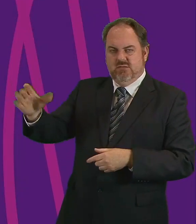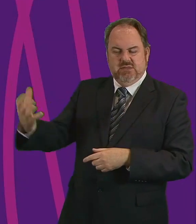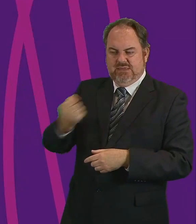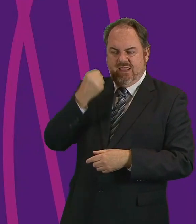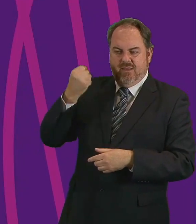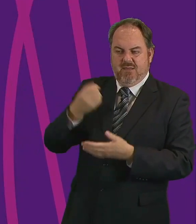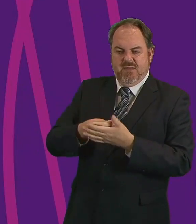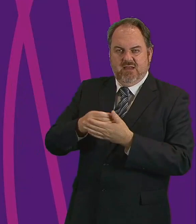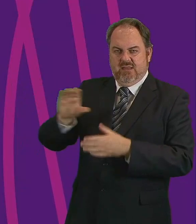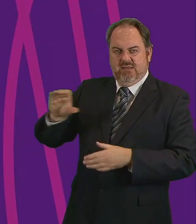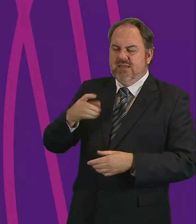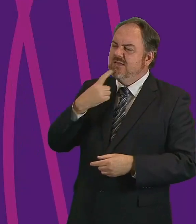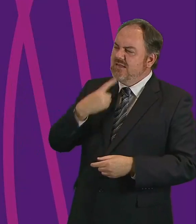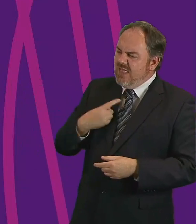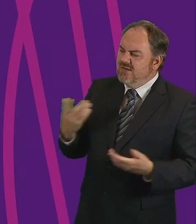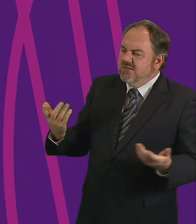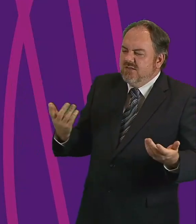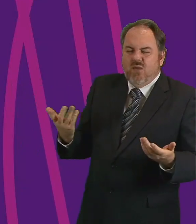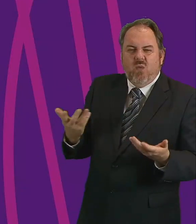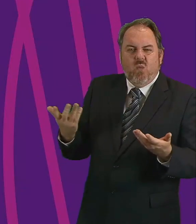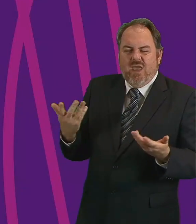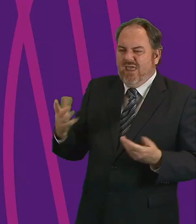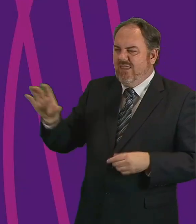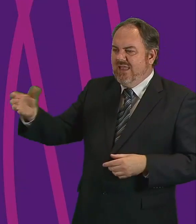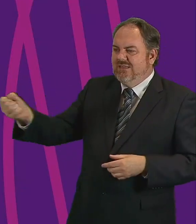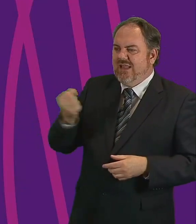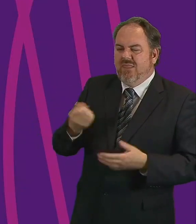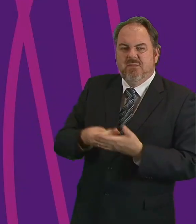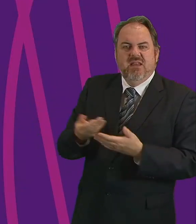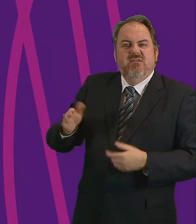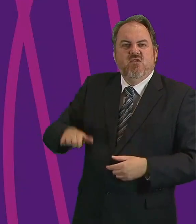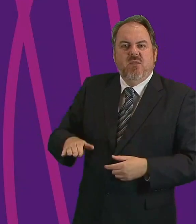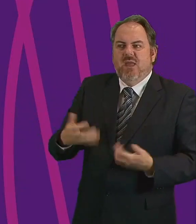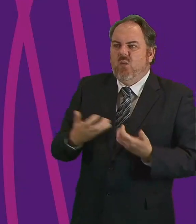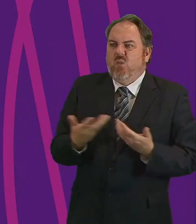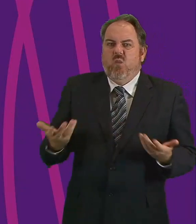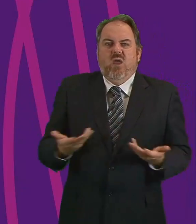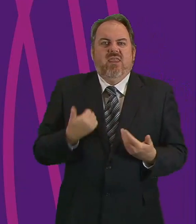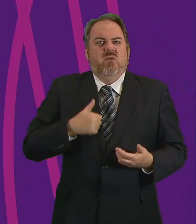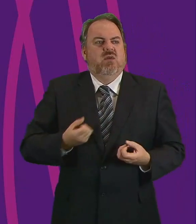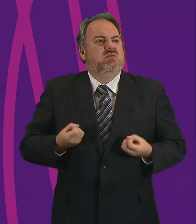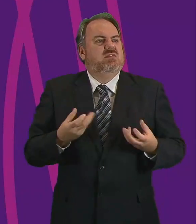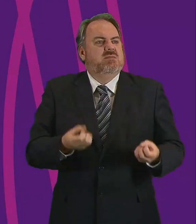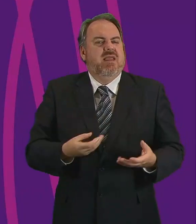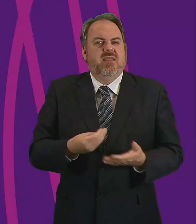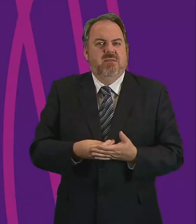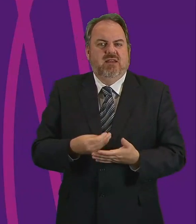Tories need to tell Scotland what they would do. Thank you very much.